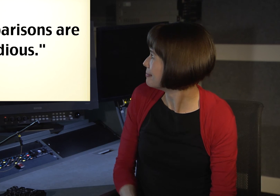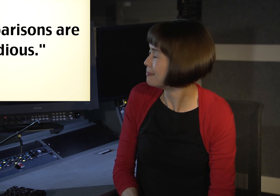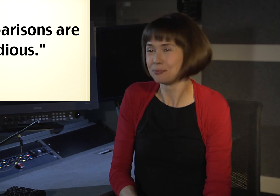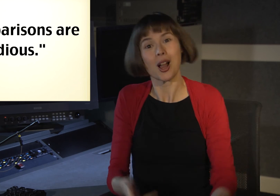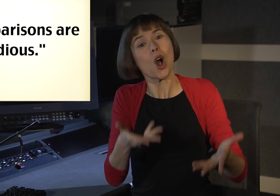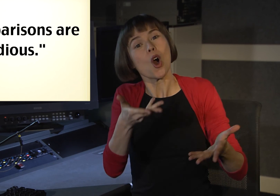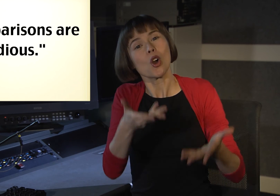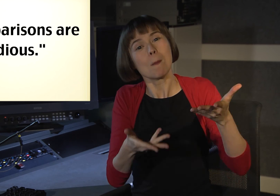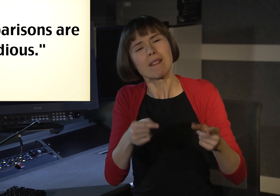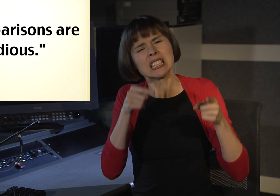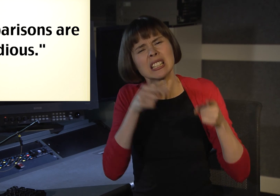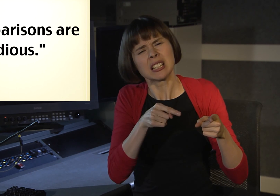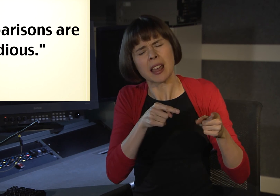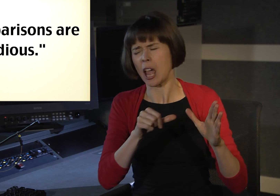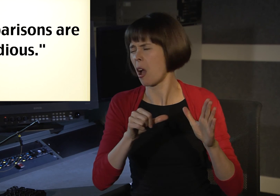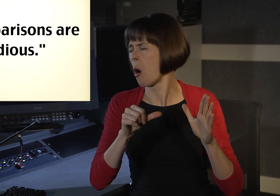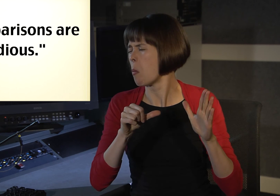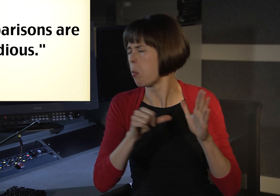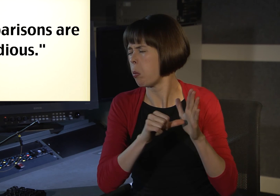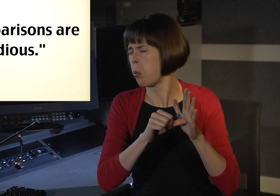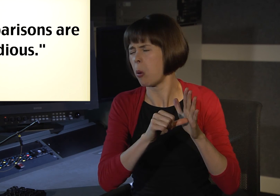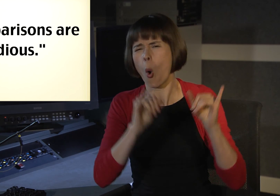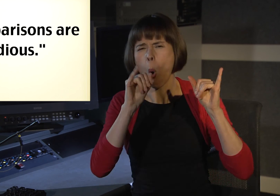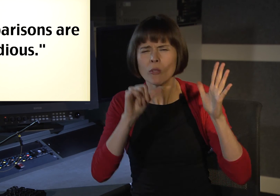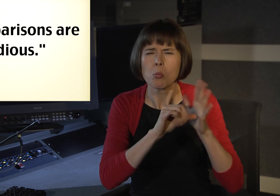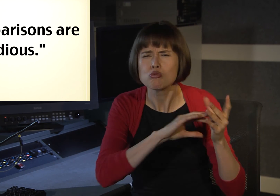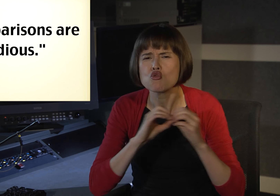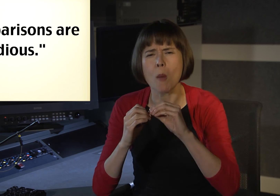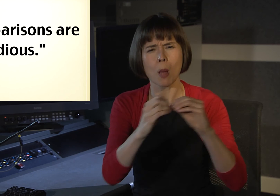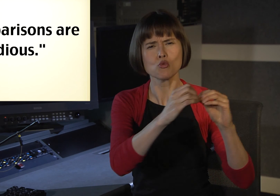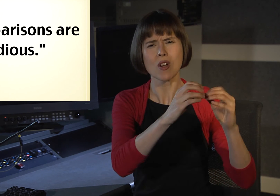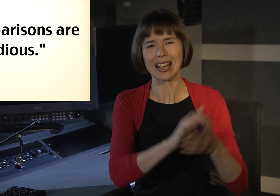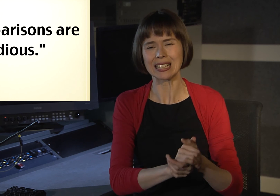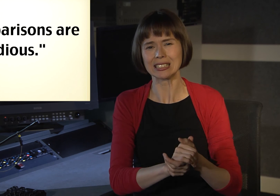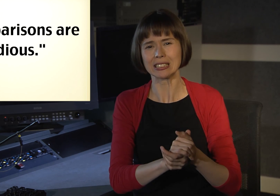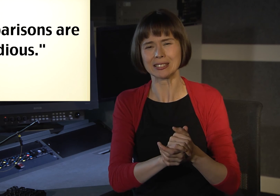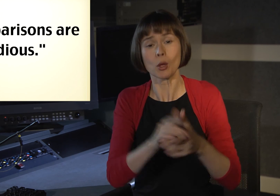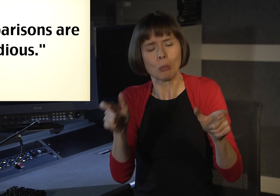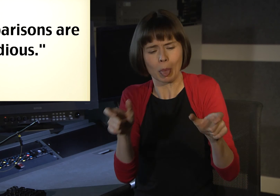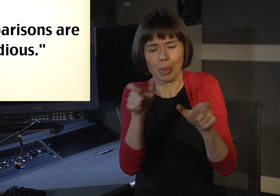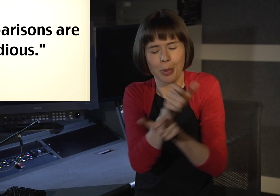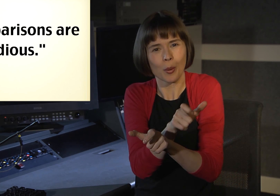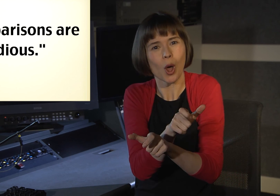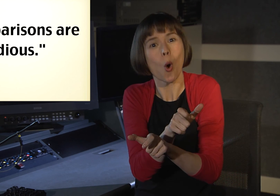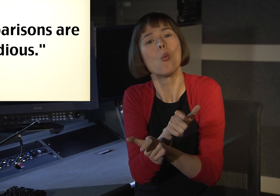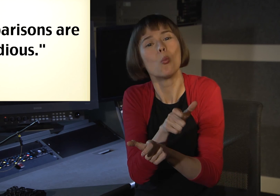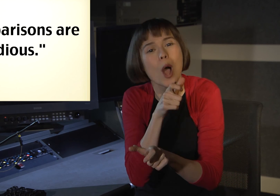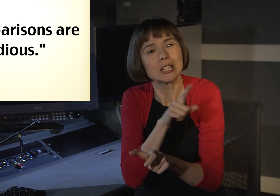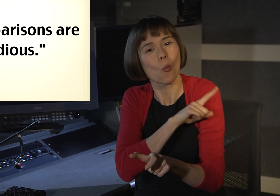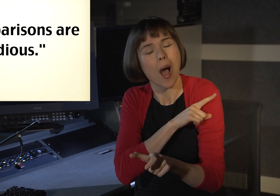he really wants to say is comparisons are odious. You'll see that malapropism has